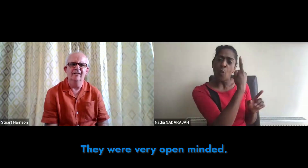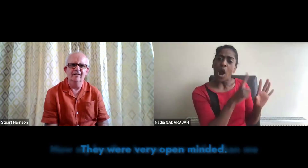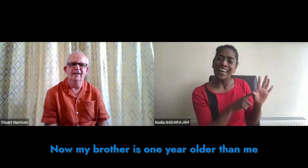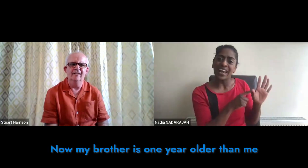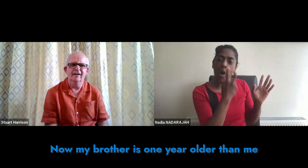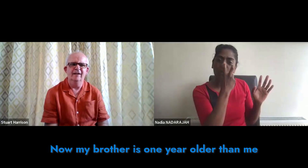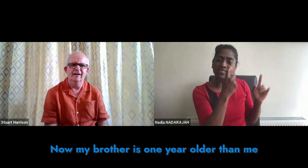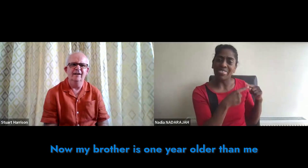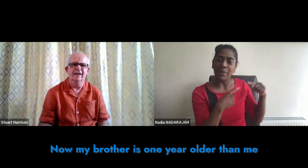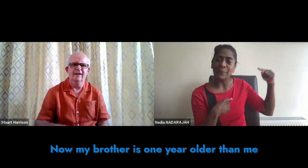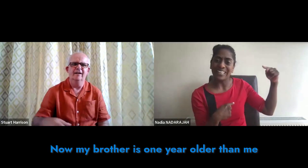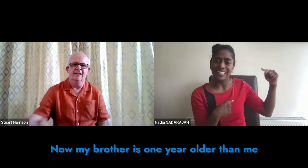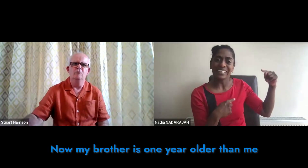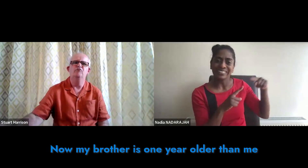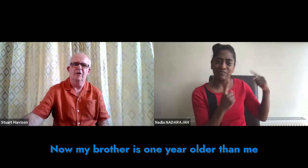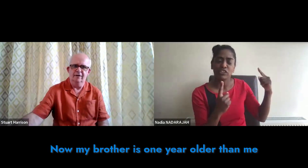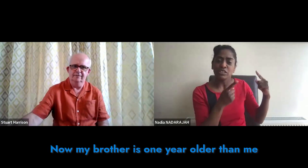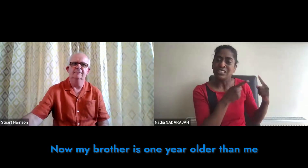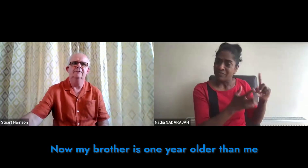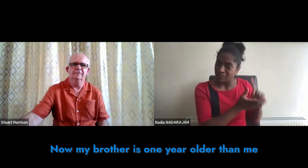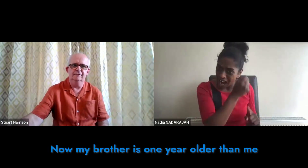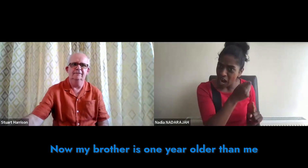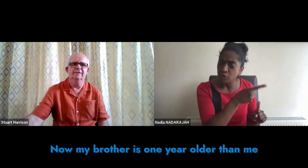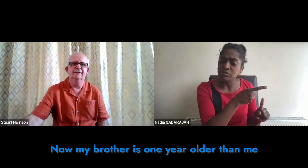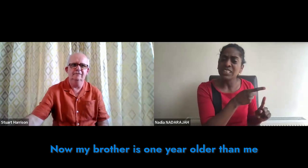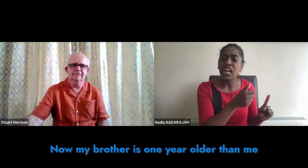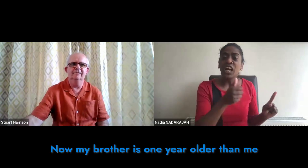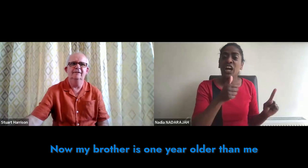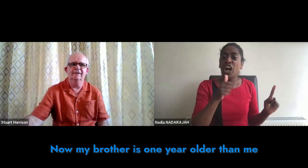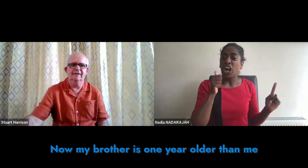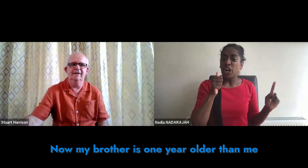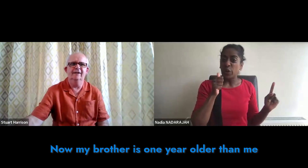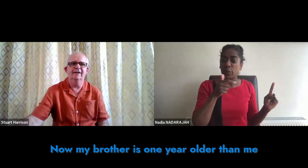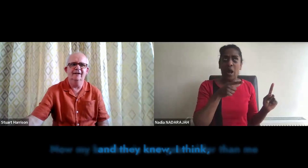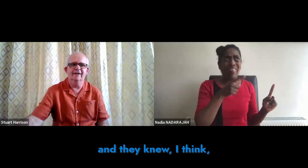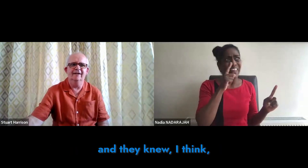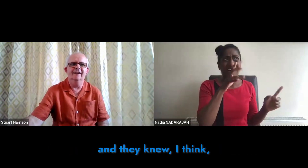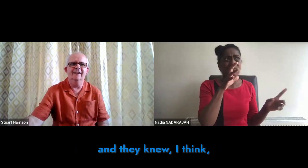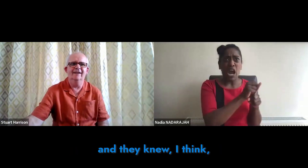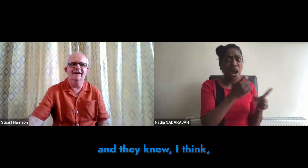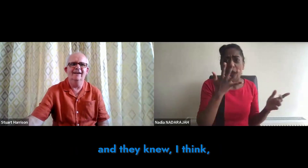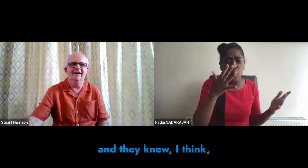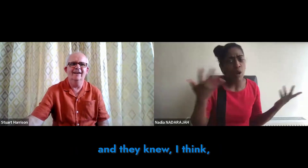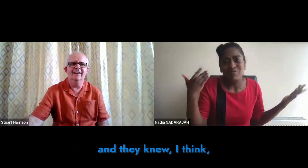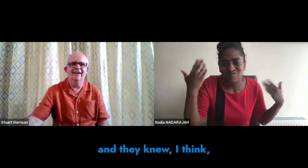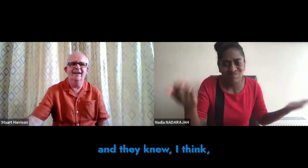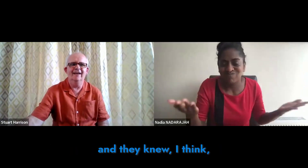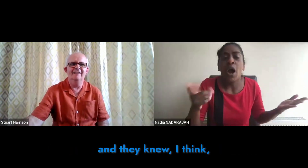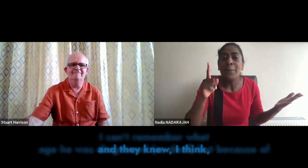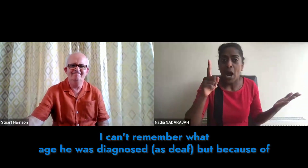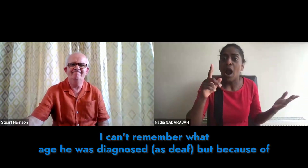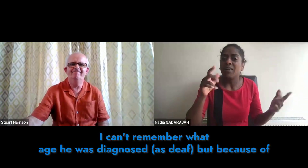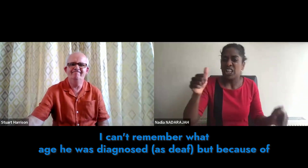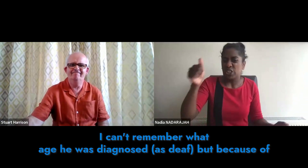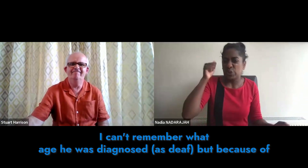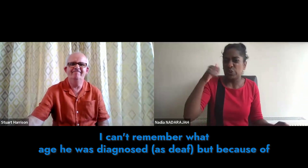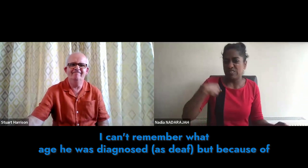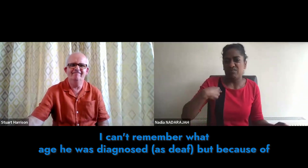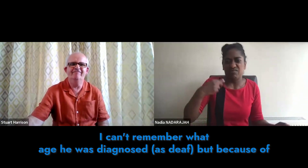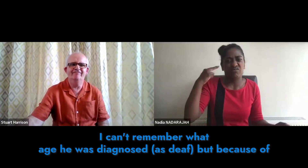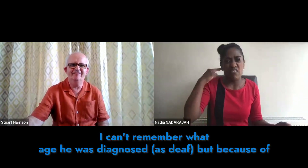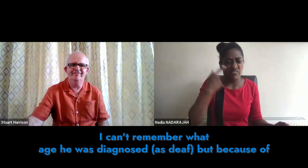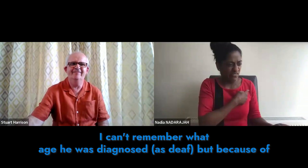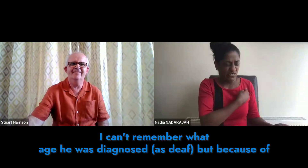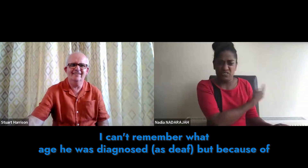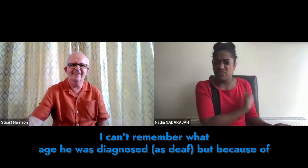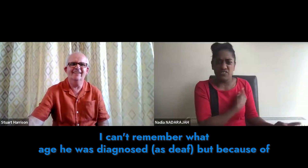open-minded. Now, my brother is 1 year older than me and knew, I can't remember